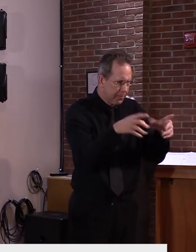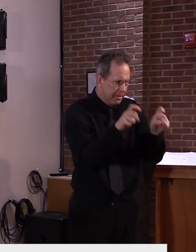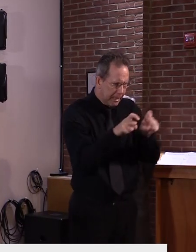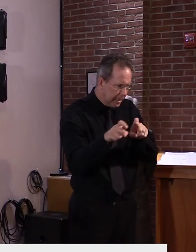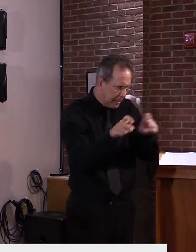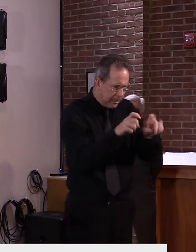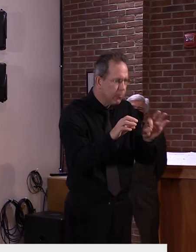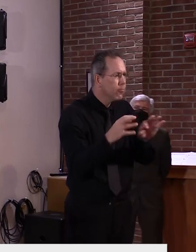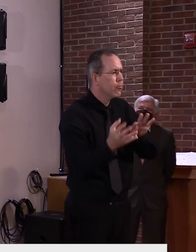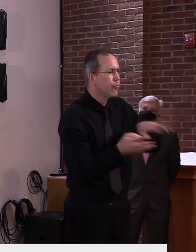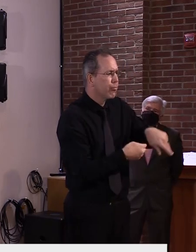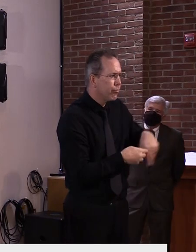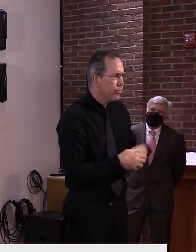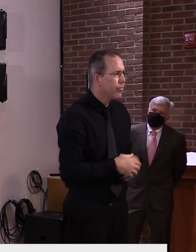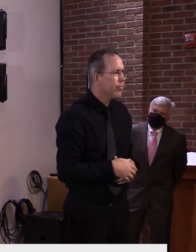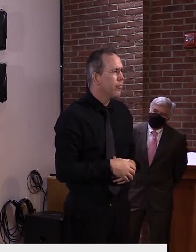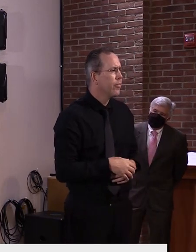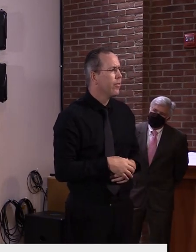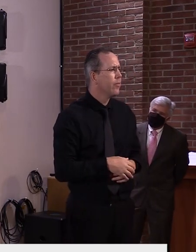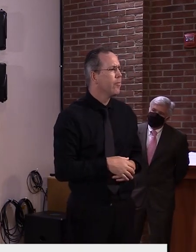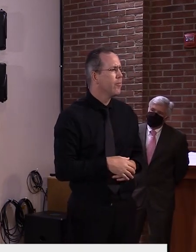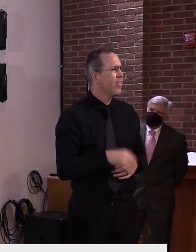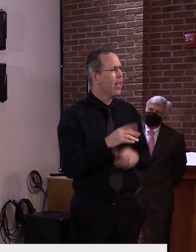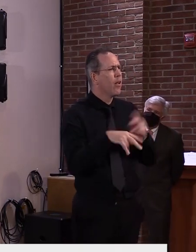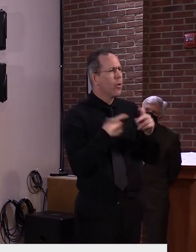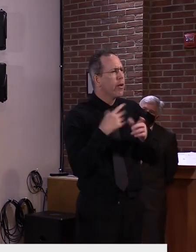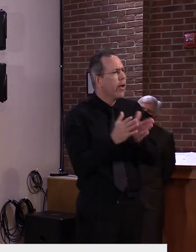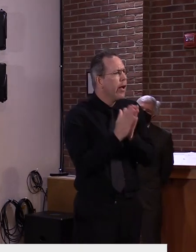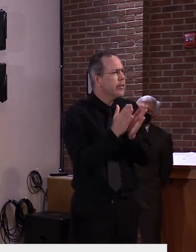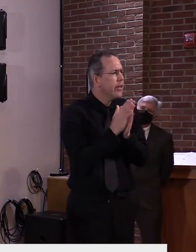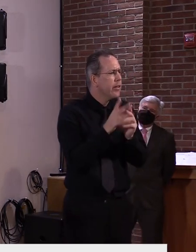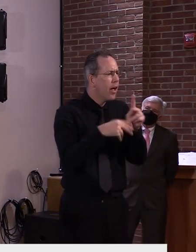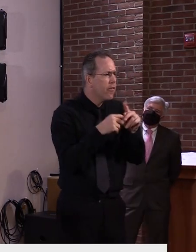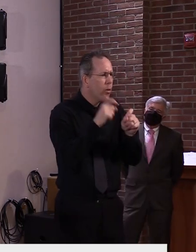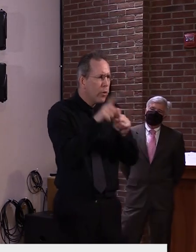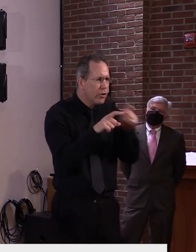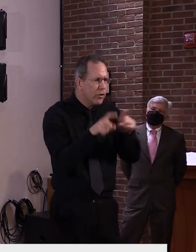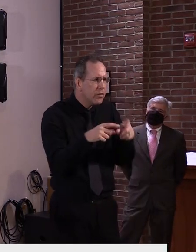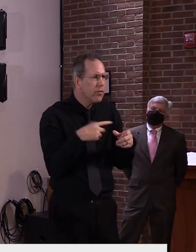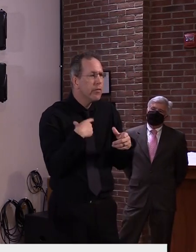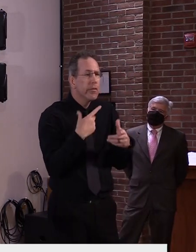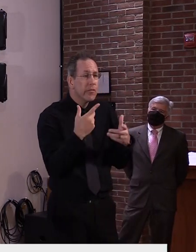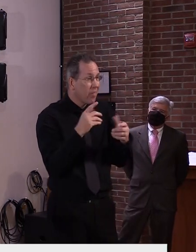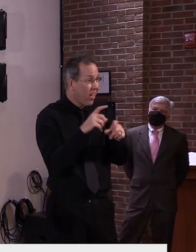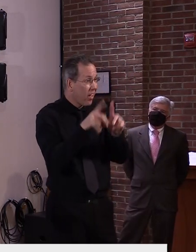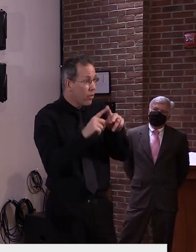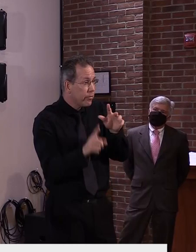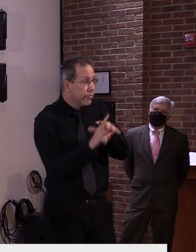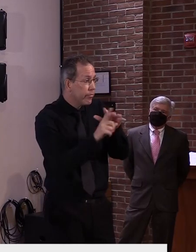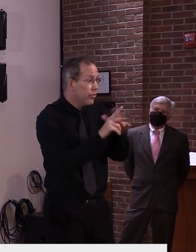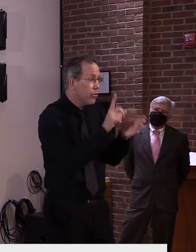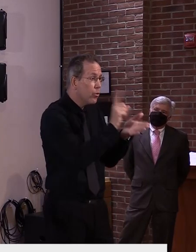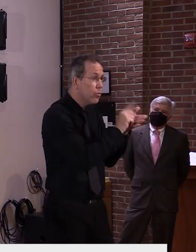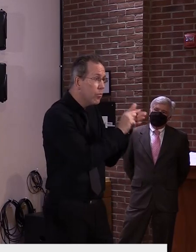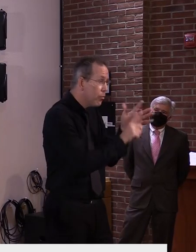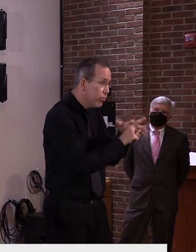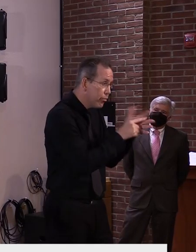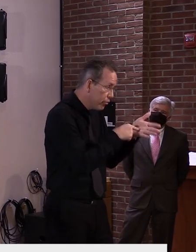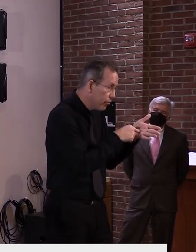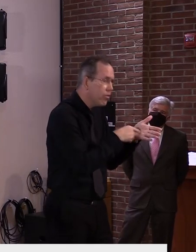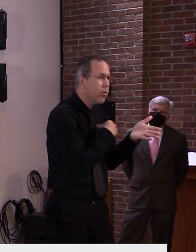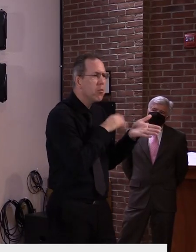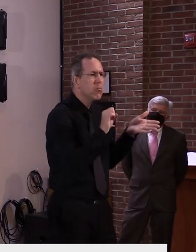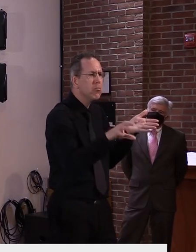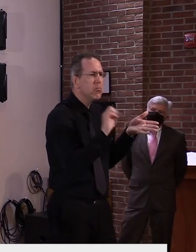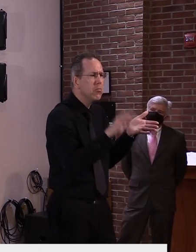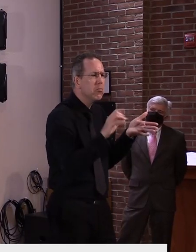So now that this is news, I think this will be something that we can put on their agenda. There's no urgency or emergency to making a decision